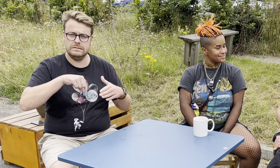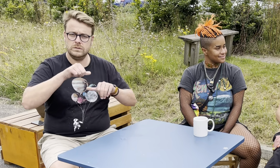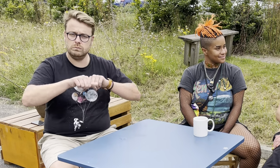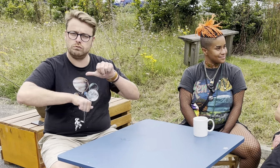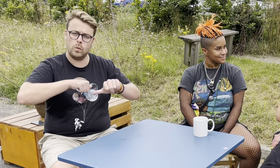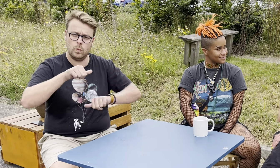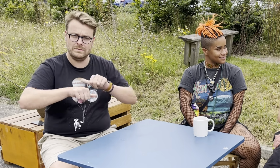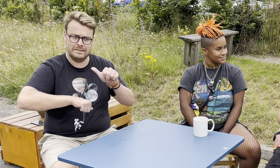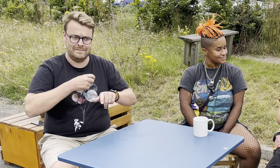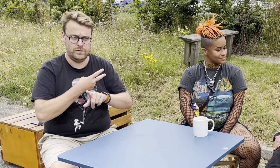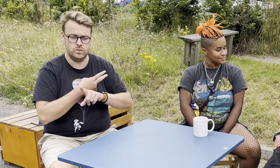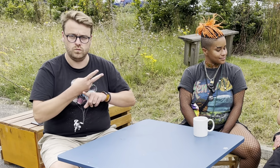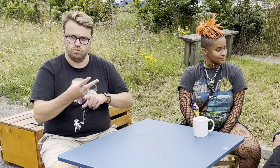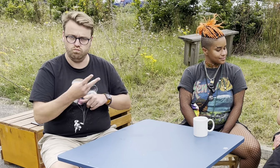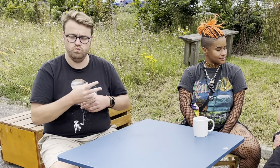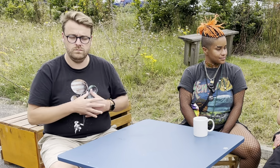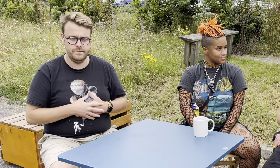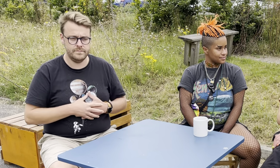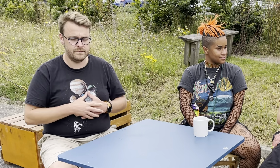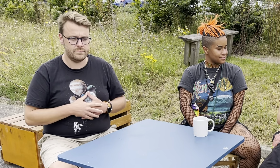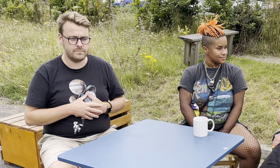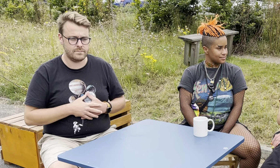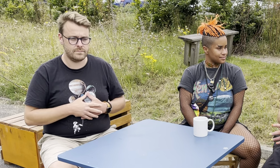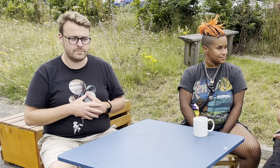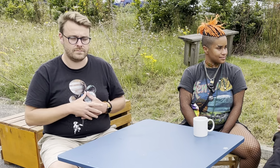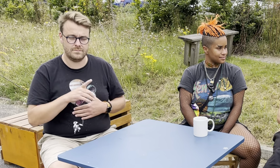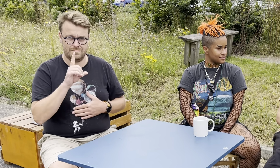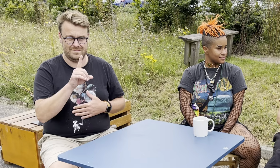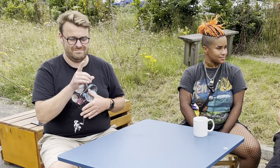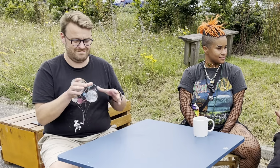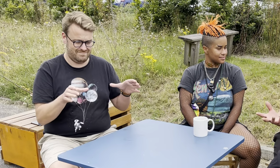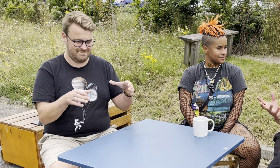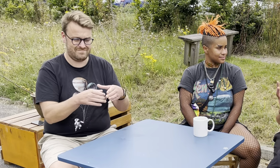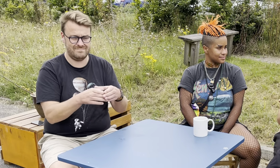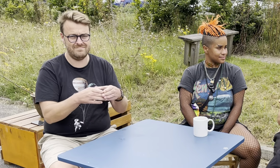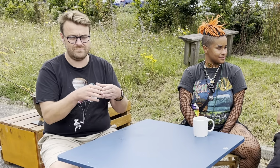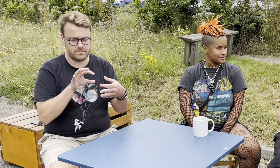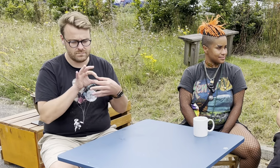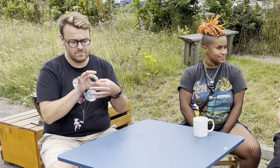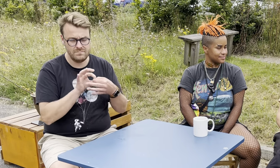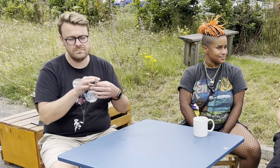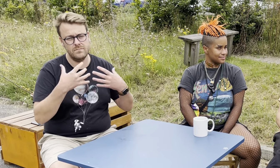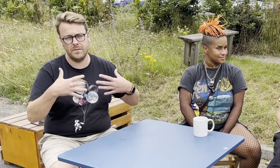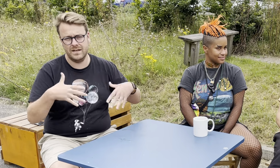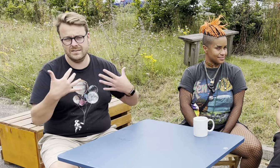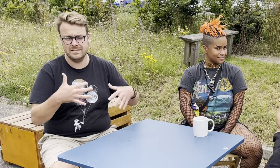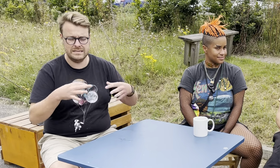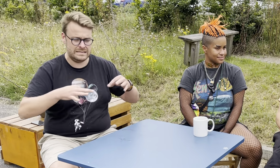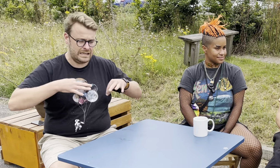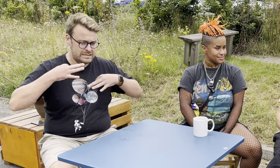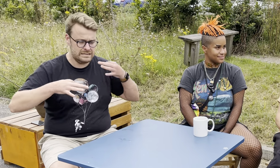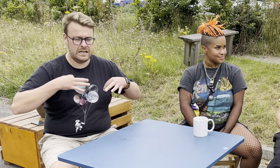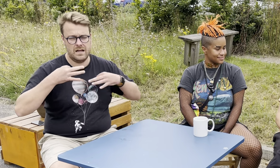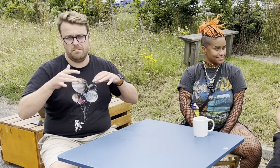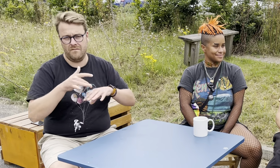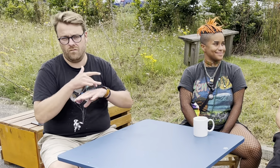2 weeks, but working with an amazing team, an amazing group of actors and performers. Thank you.